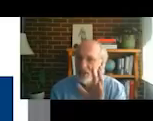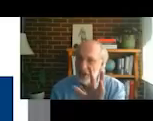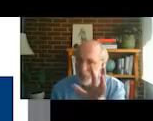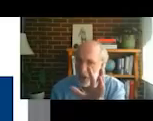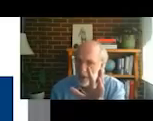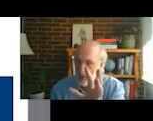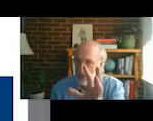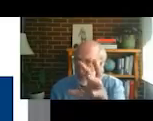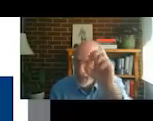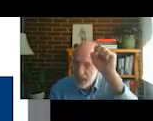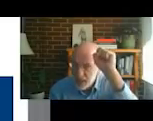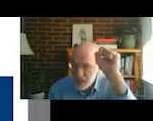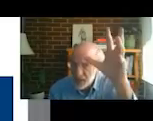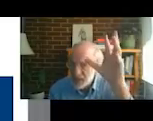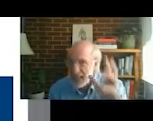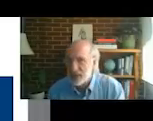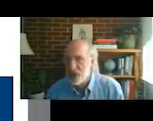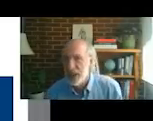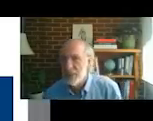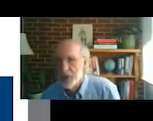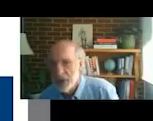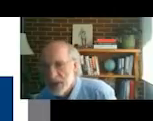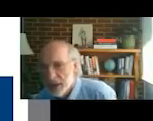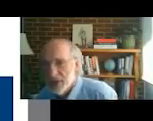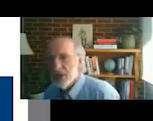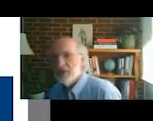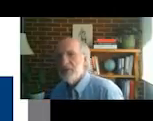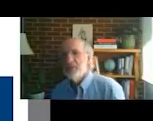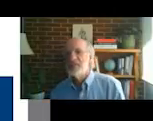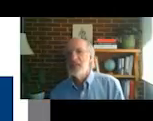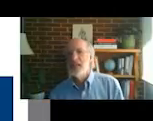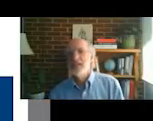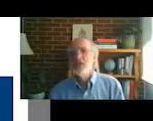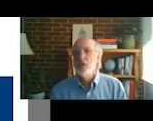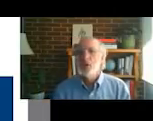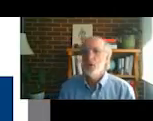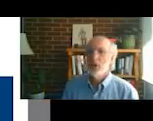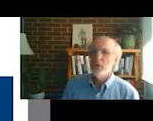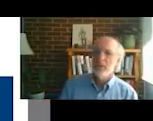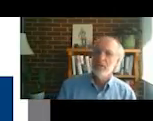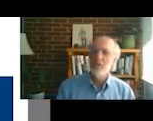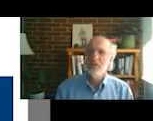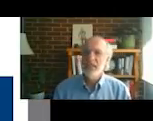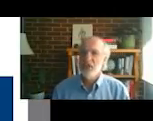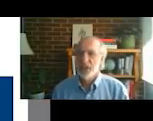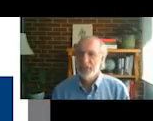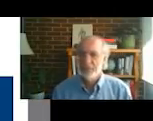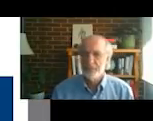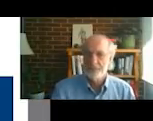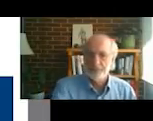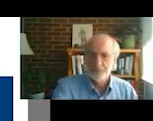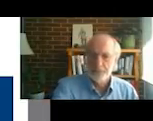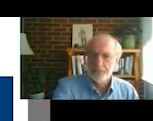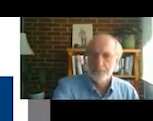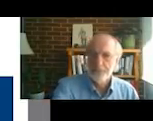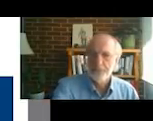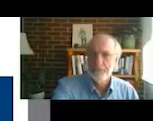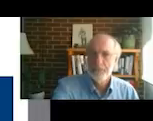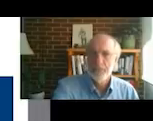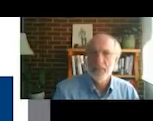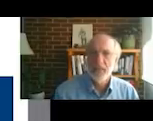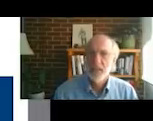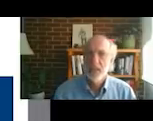exact topography, the exact shape of the sign when teaching.